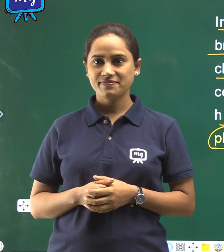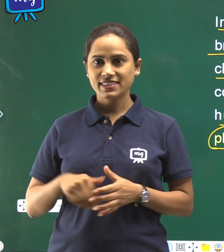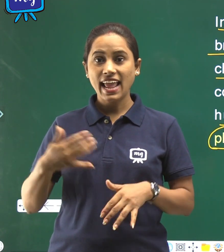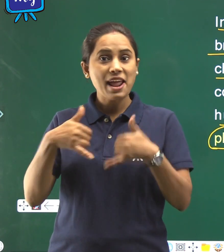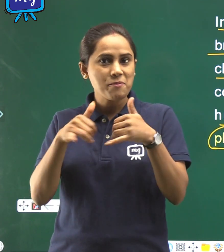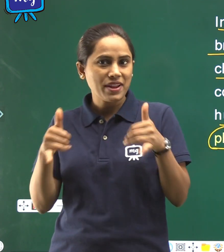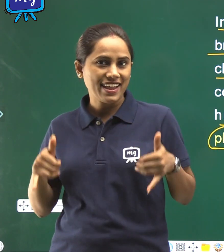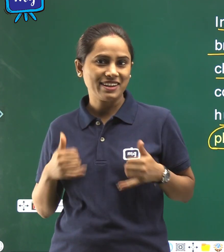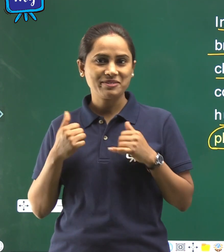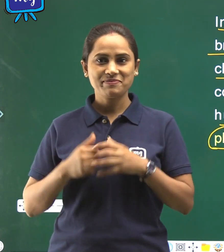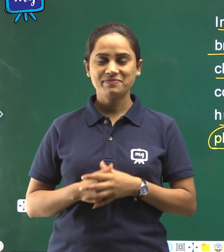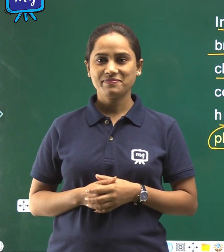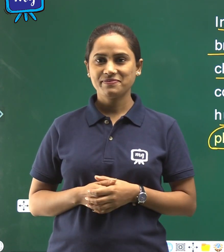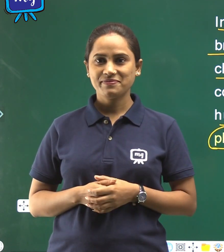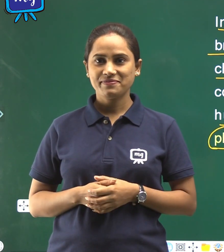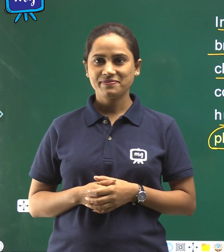and play.